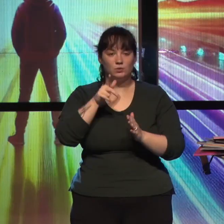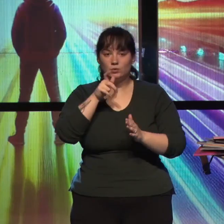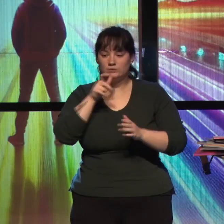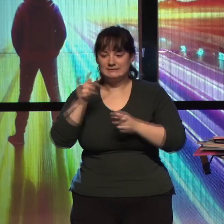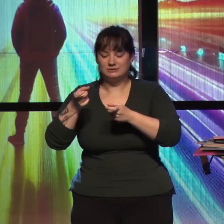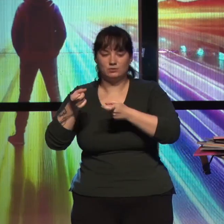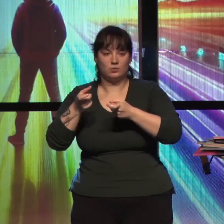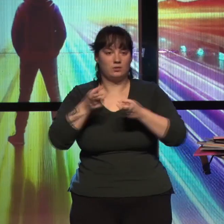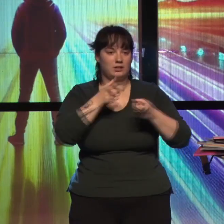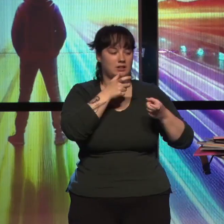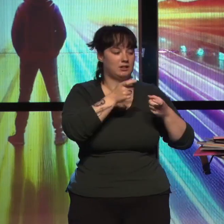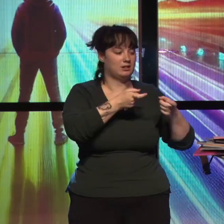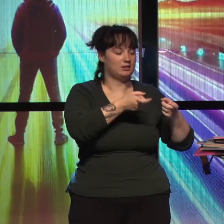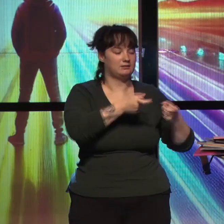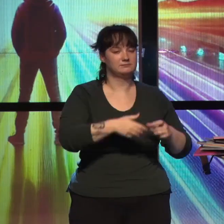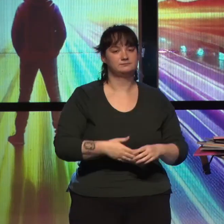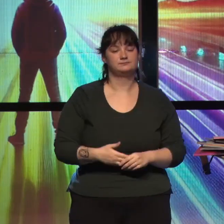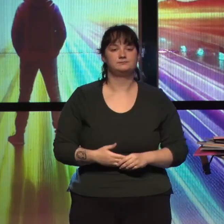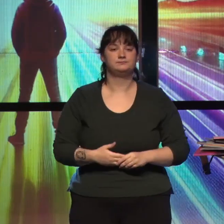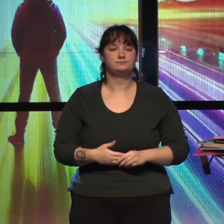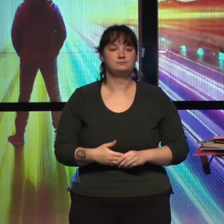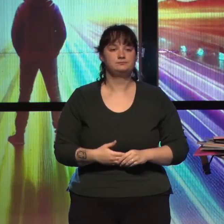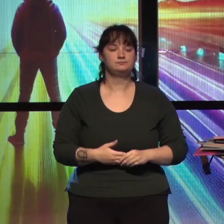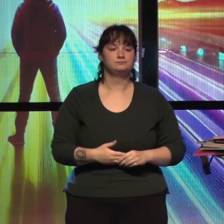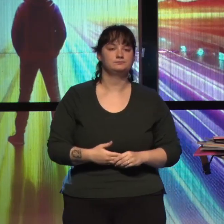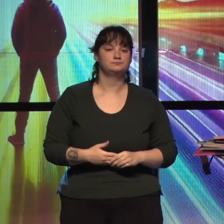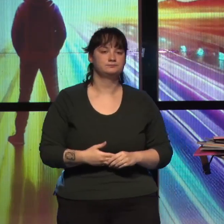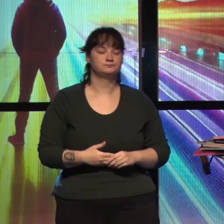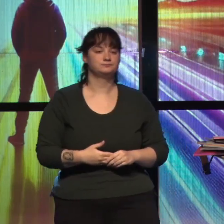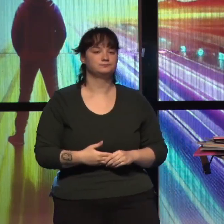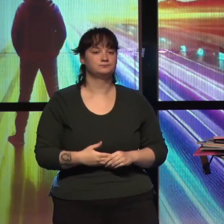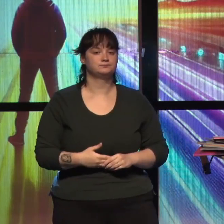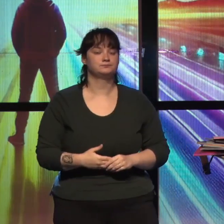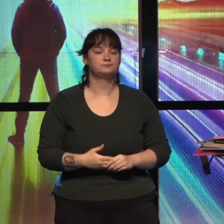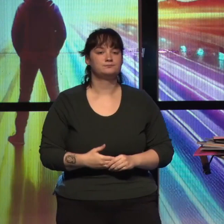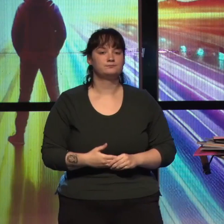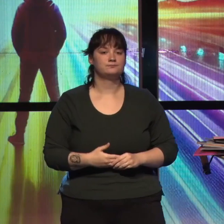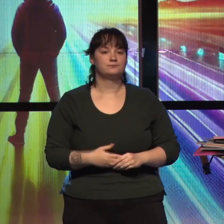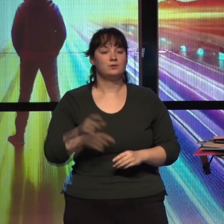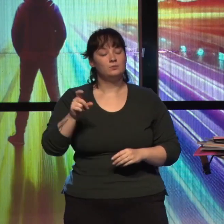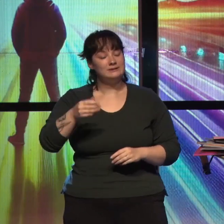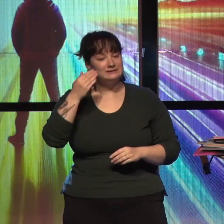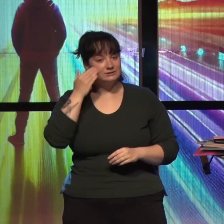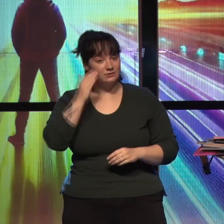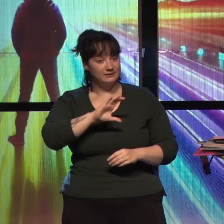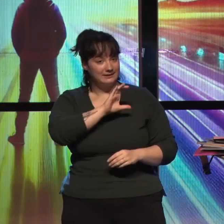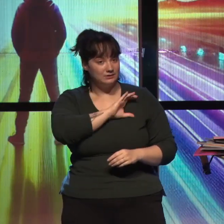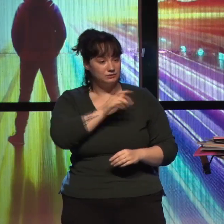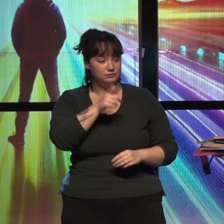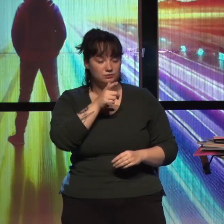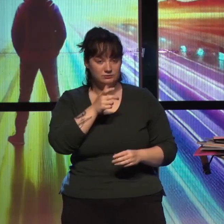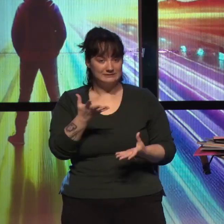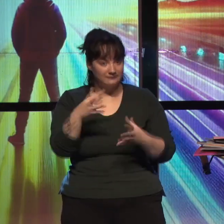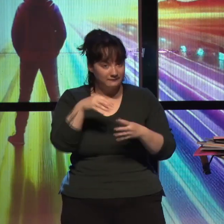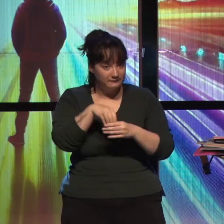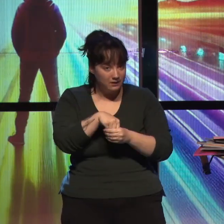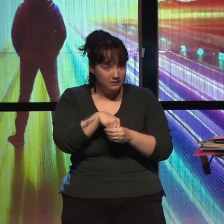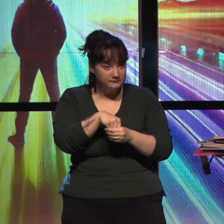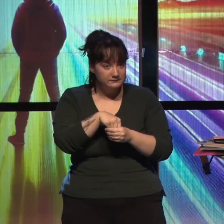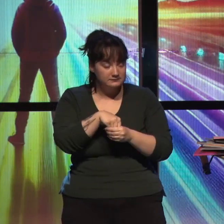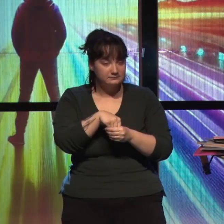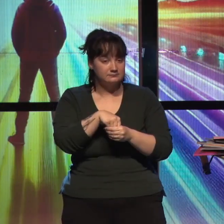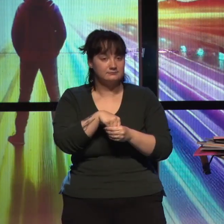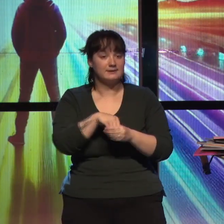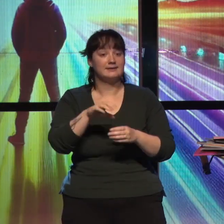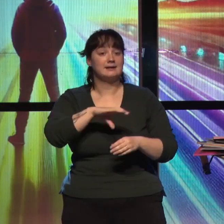we understand that's John's multi-layered cosmic universe. And we have to know the characters that are involved, and we have to know the characters that are visible